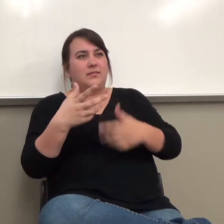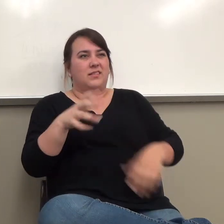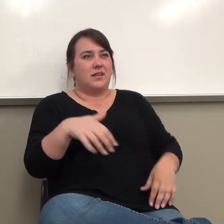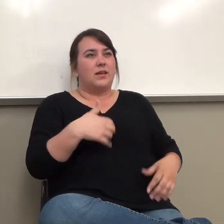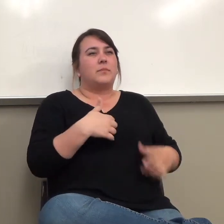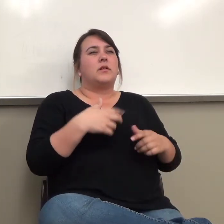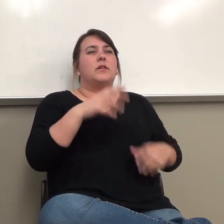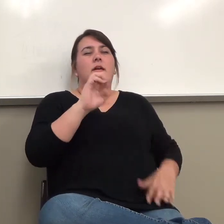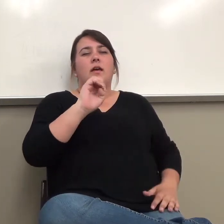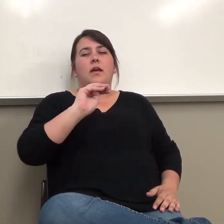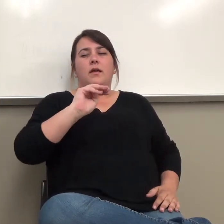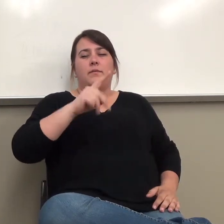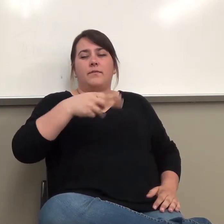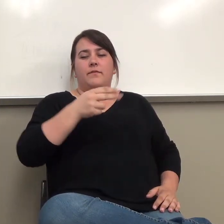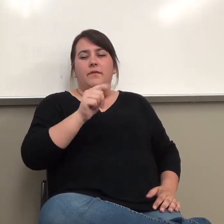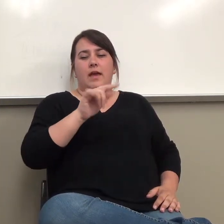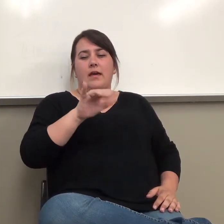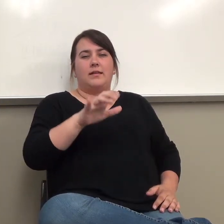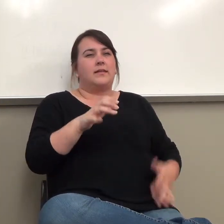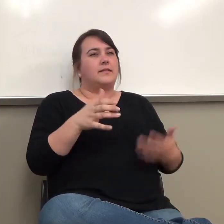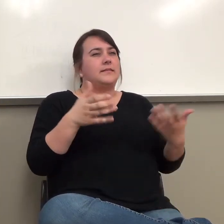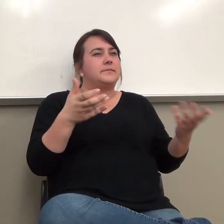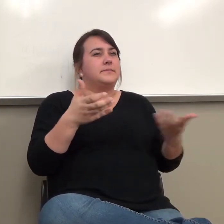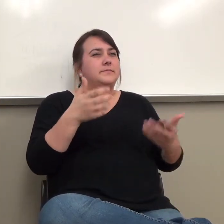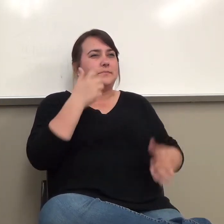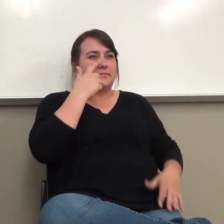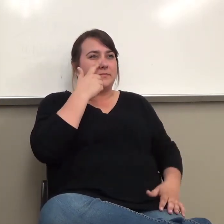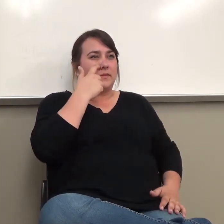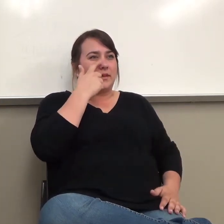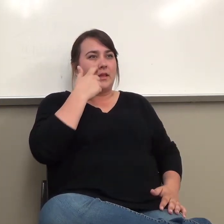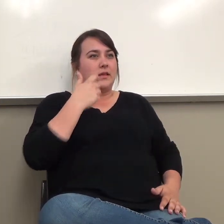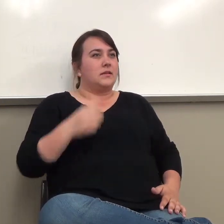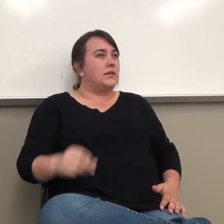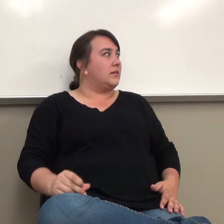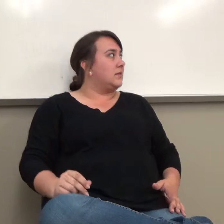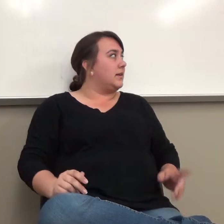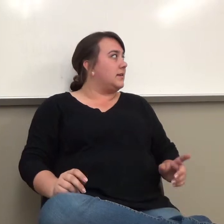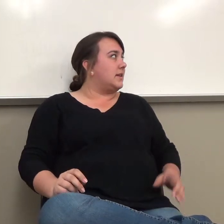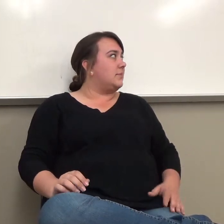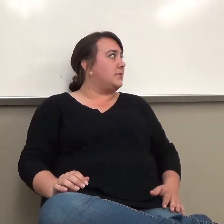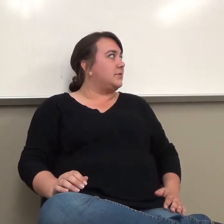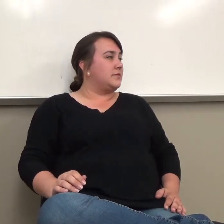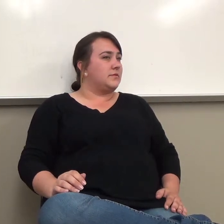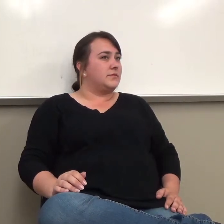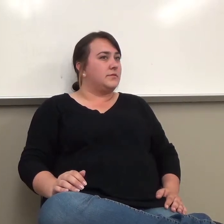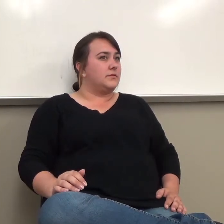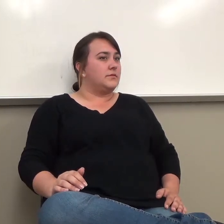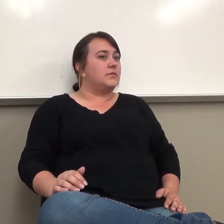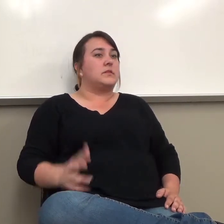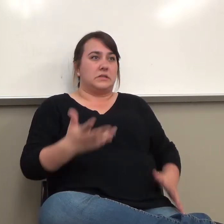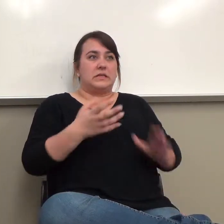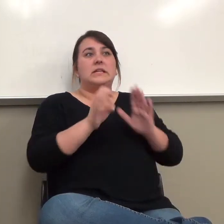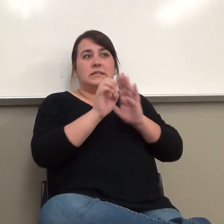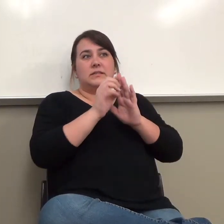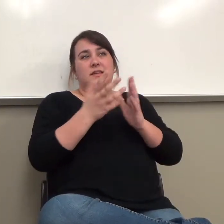means? And I'm saying that she saved what she's thinking is Like the most- examples? Yeah, example. Well,